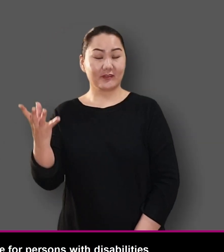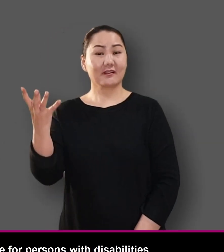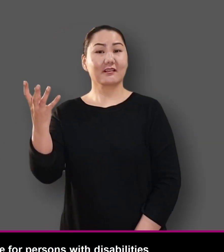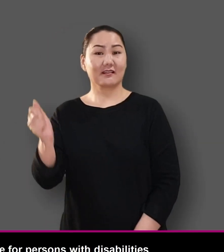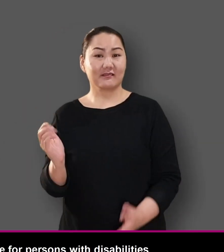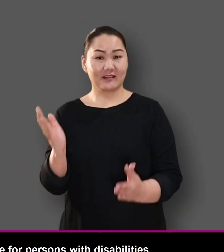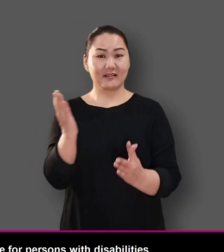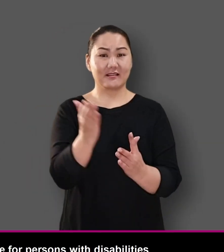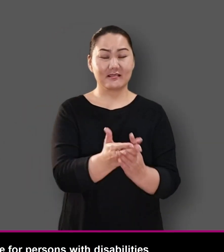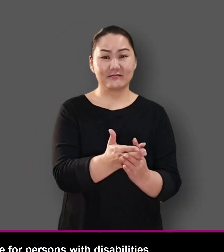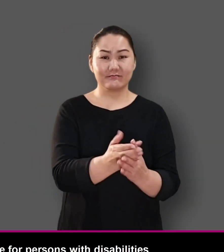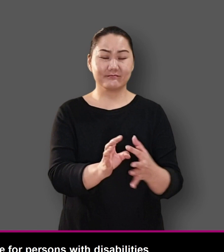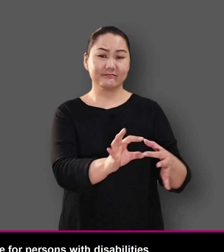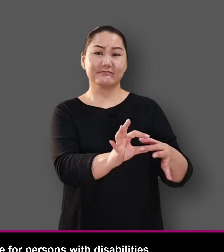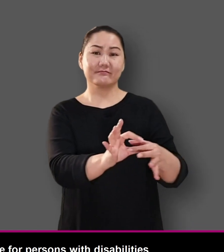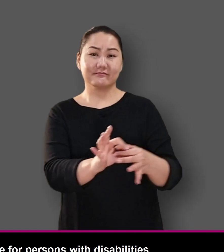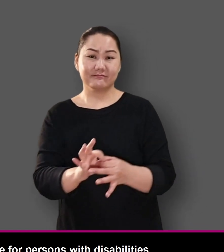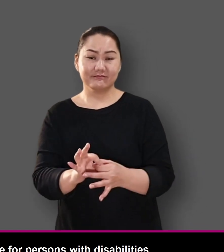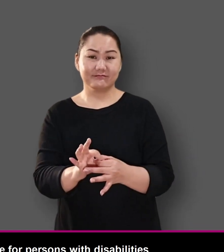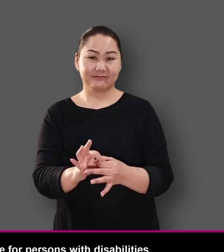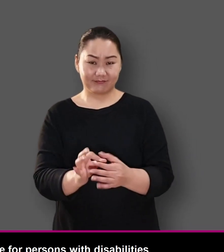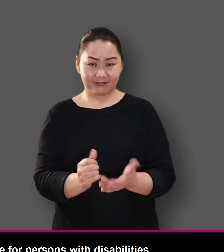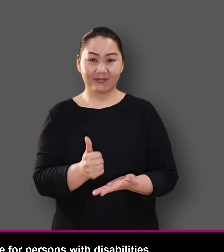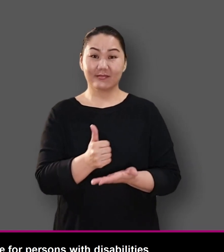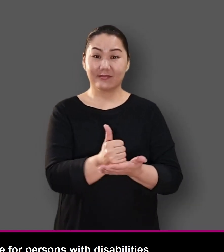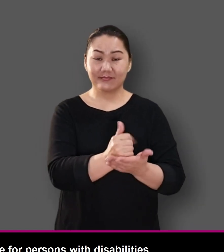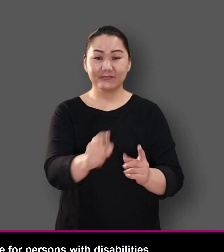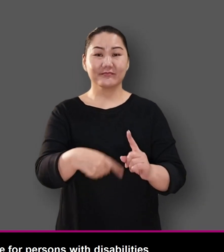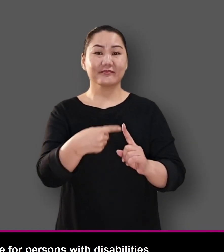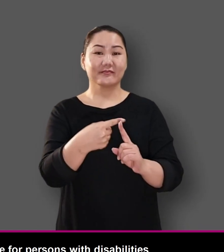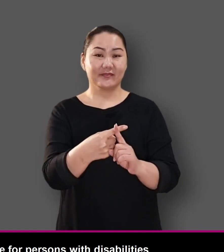A fundamental challenge for persons with disabilities